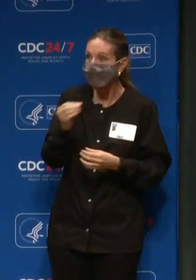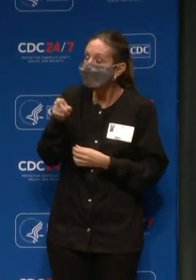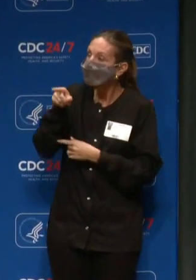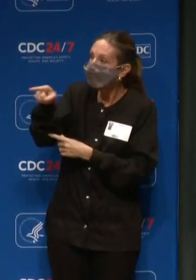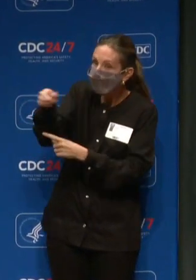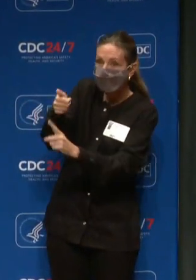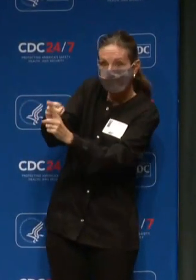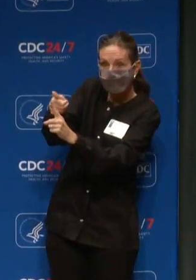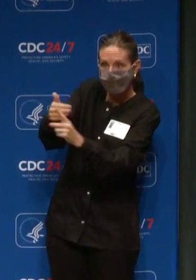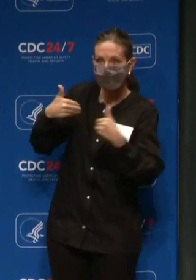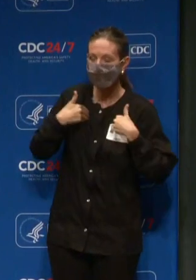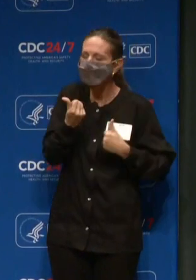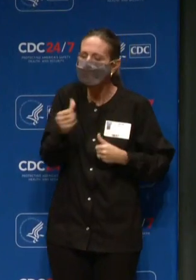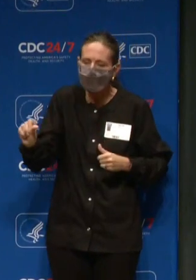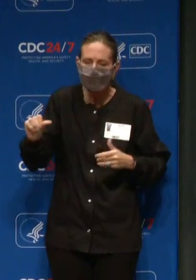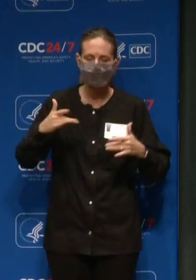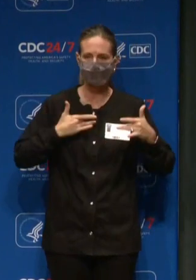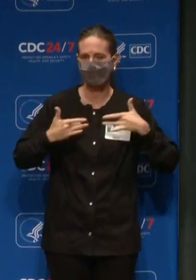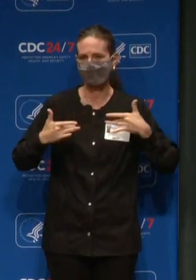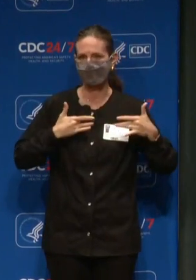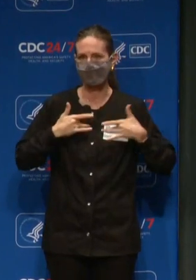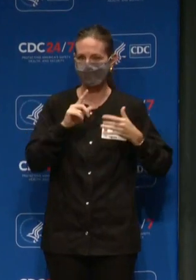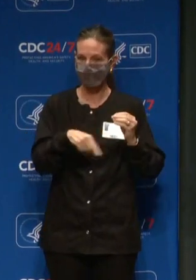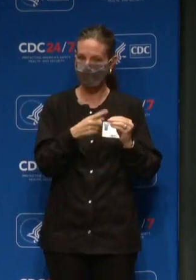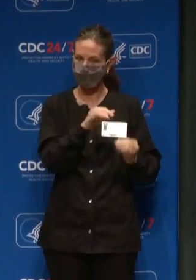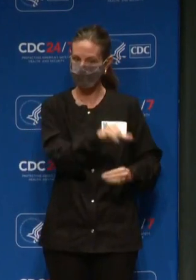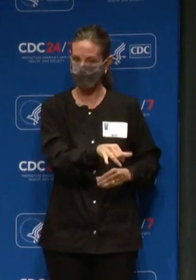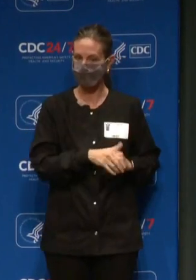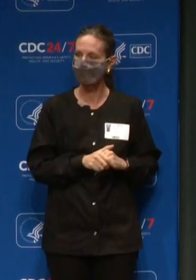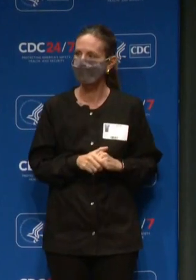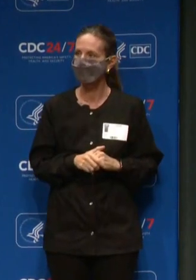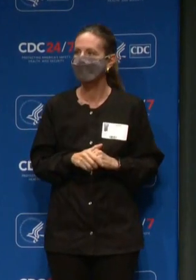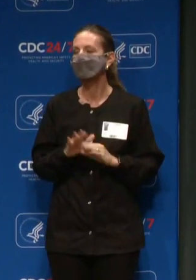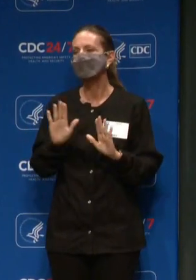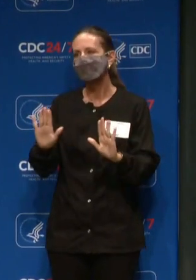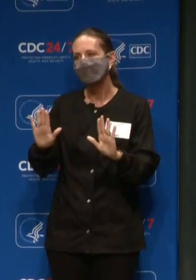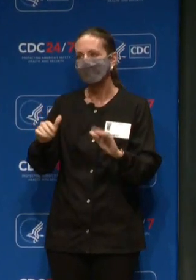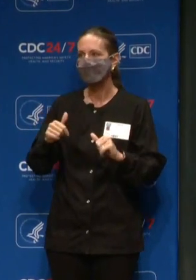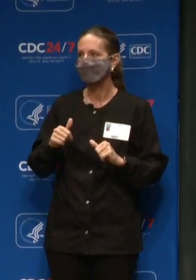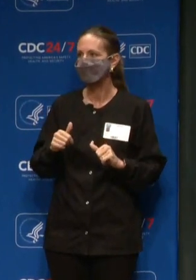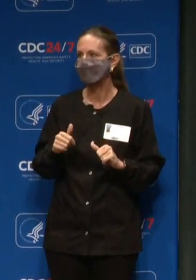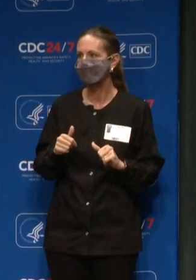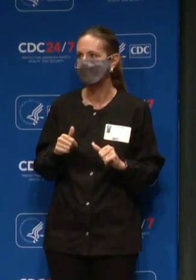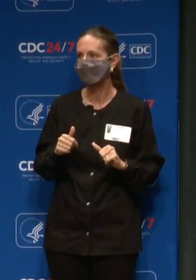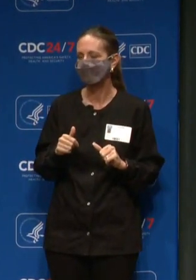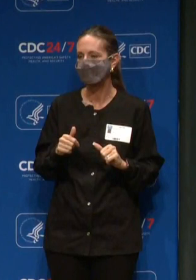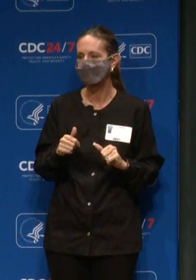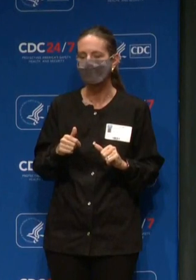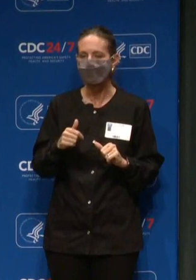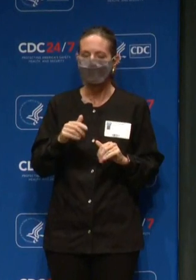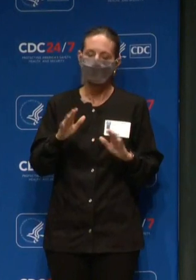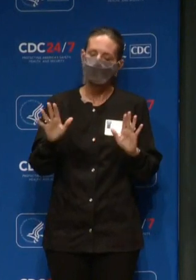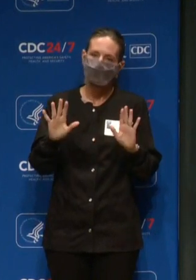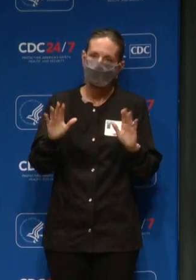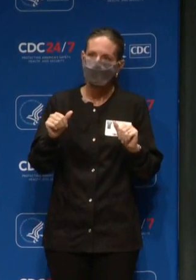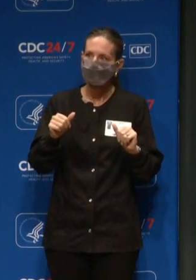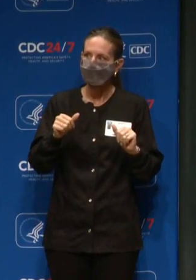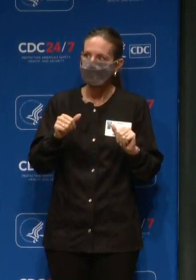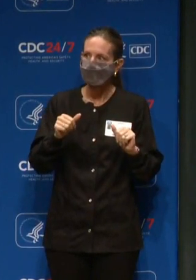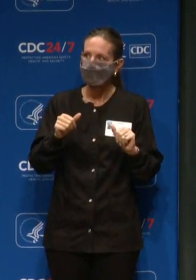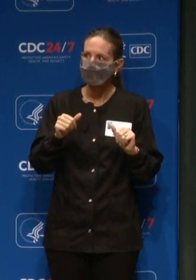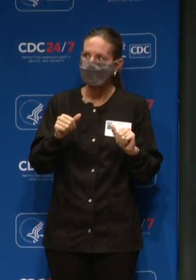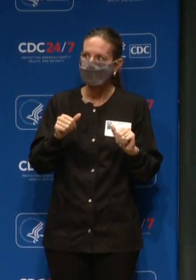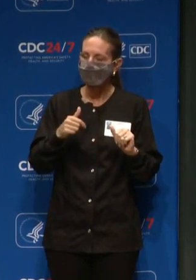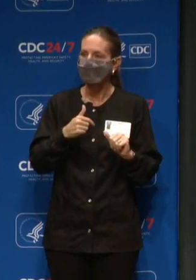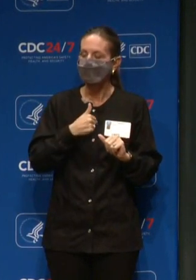any concerns about the allegations? Well, I'm not going to talk about my discussions internal here within CDC. What did I come down here to